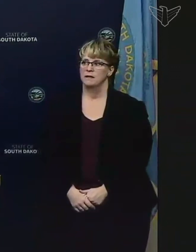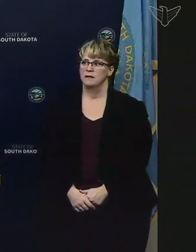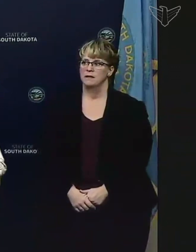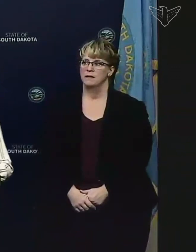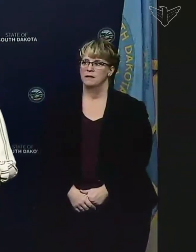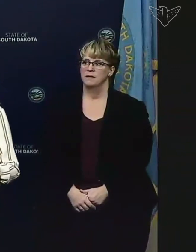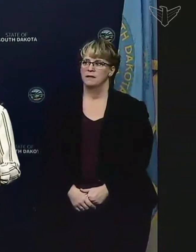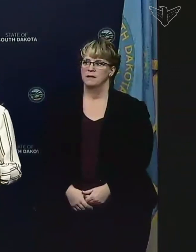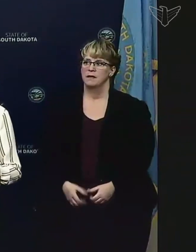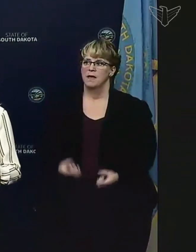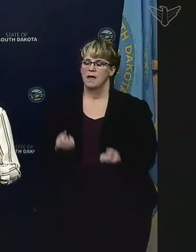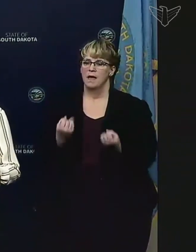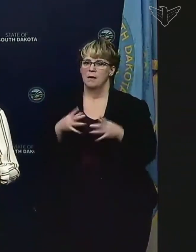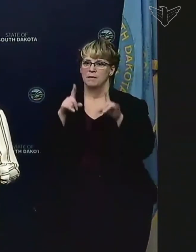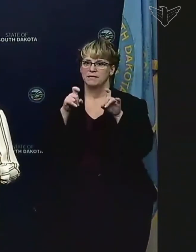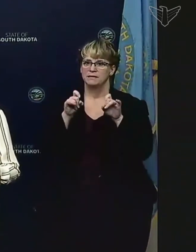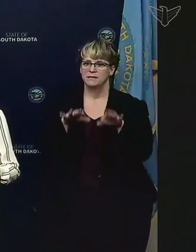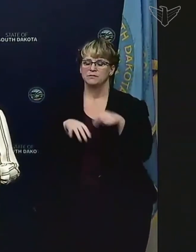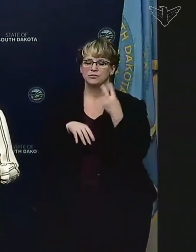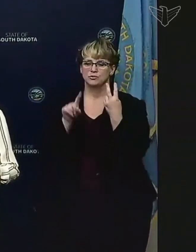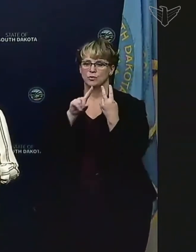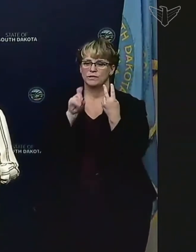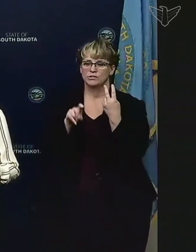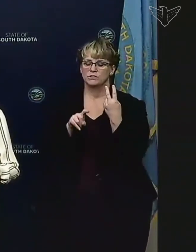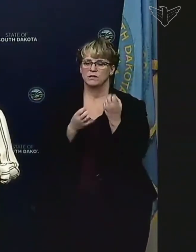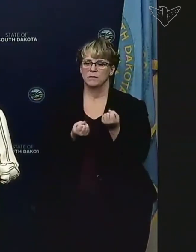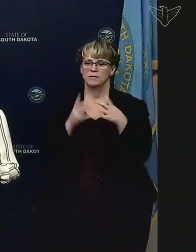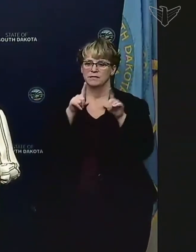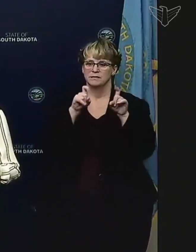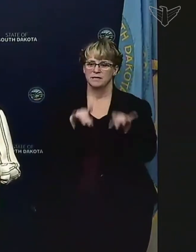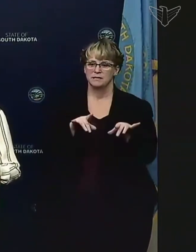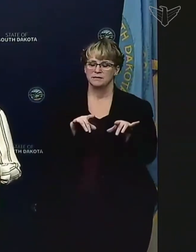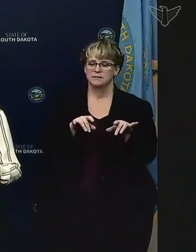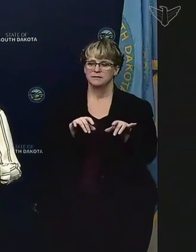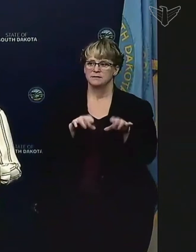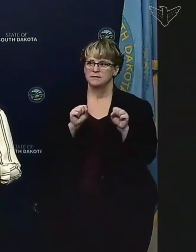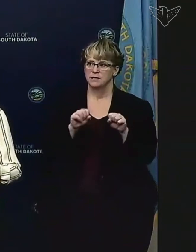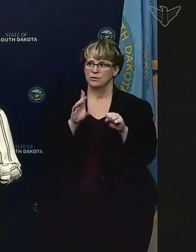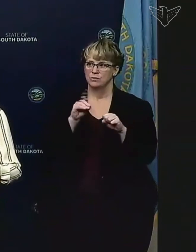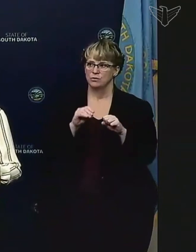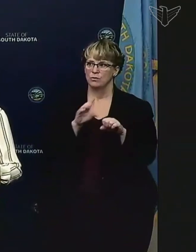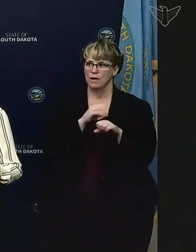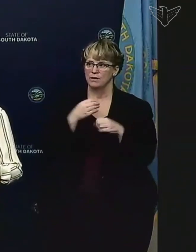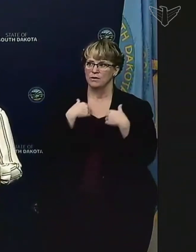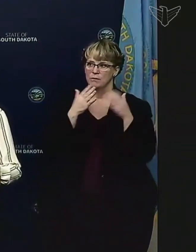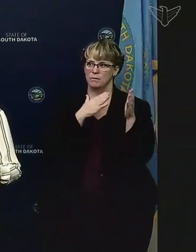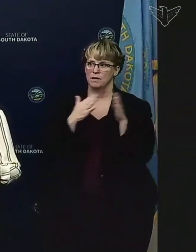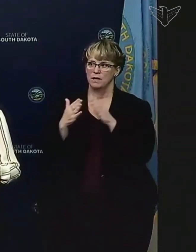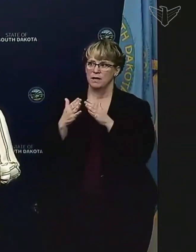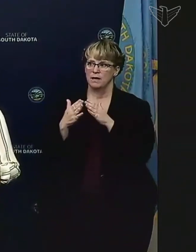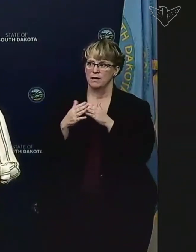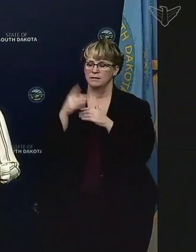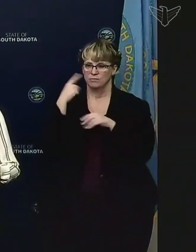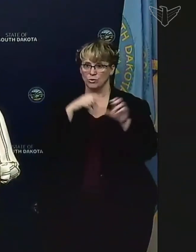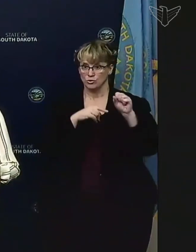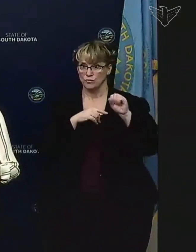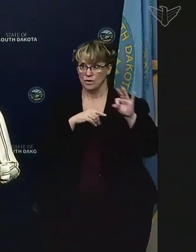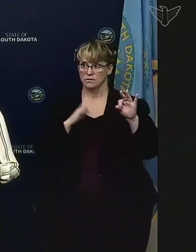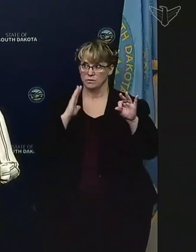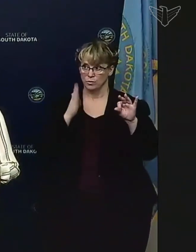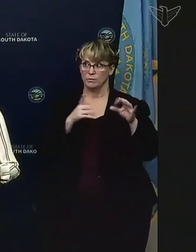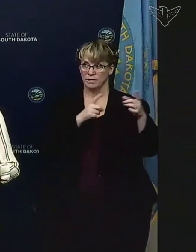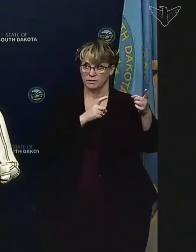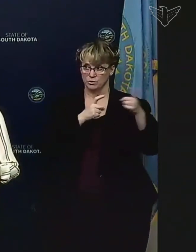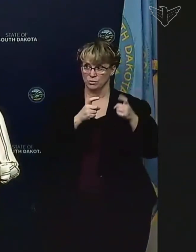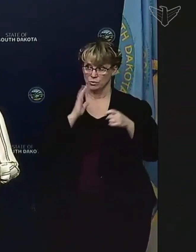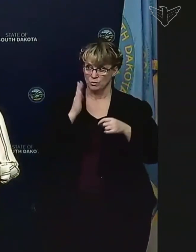are you able to perform? Two-parter. And then, do you have plans for? Sioux Falls will be under control.